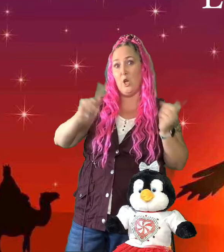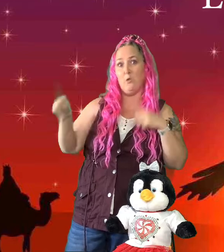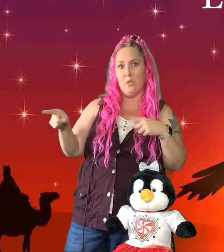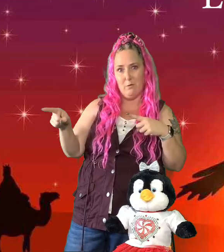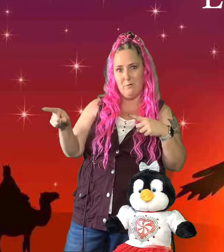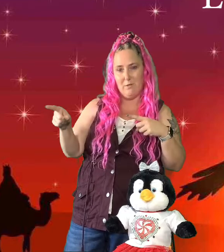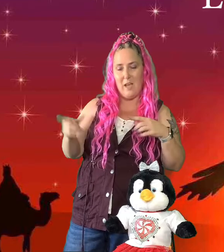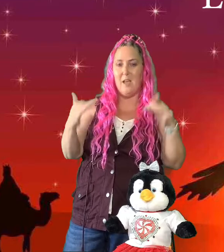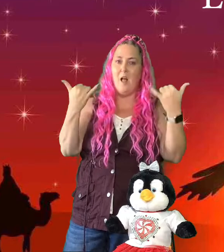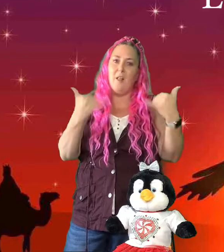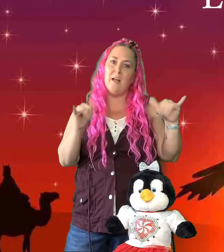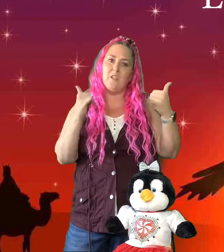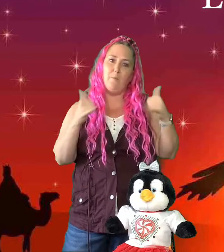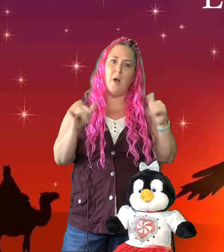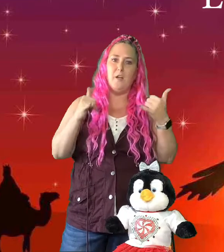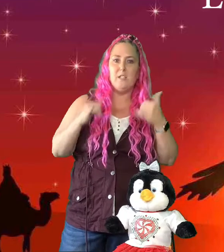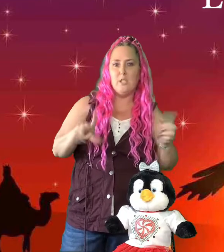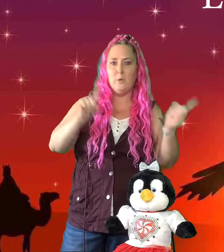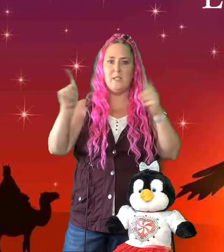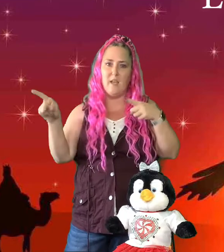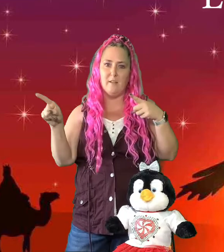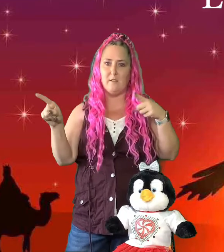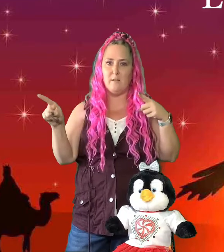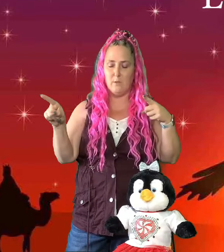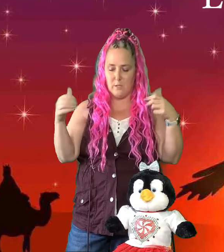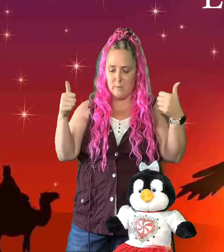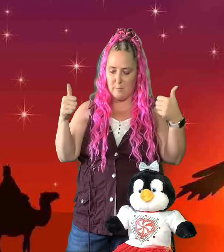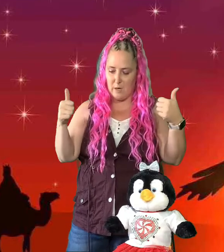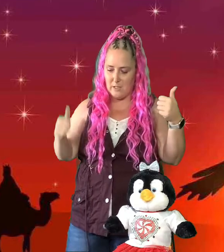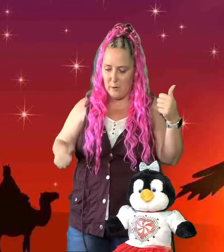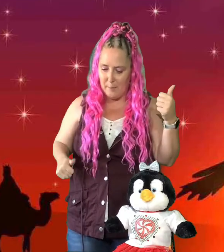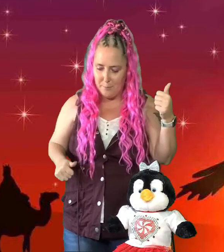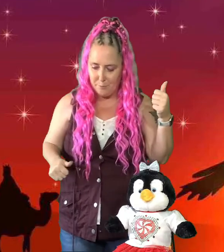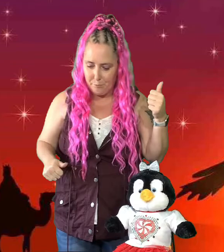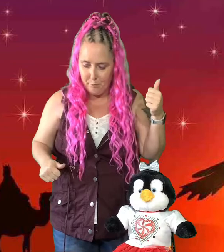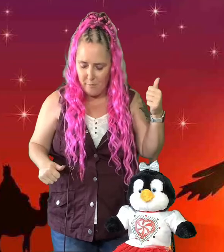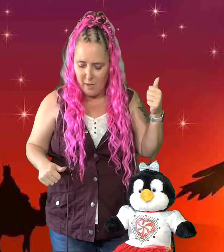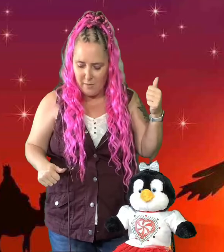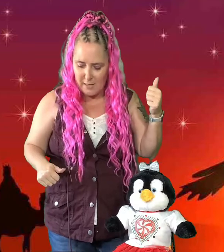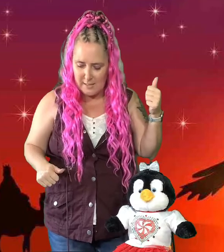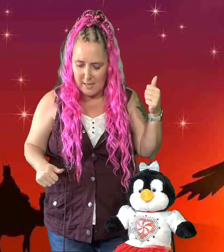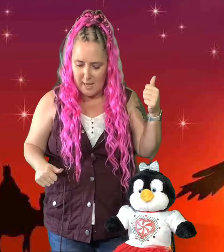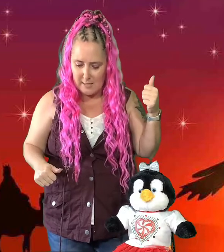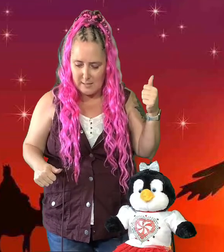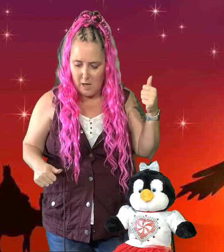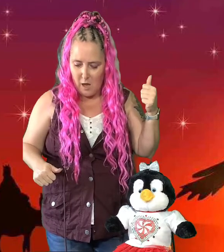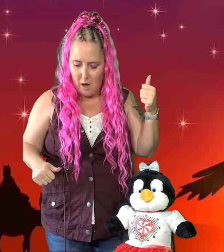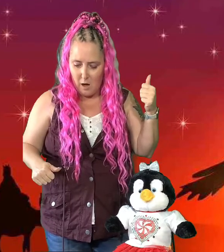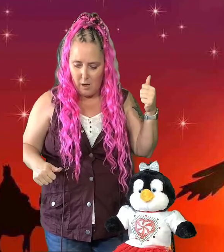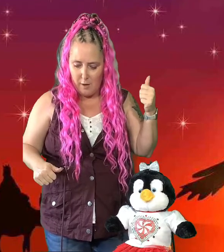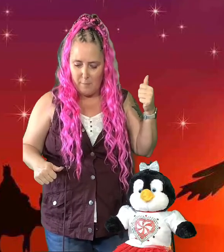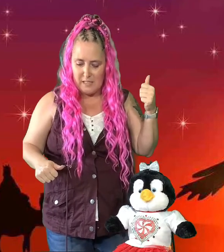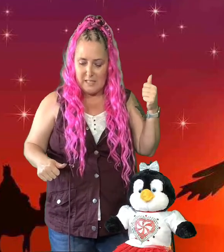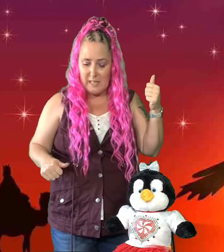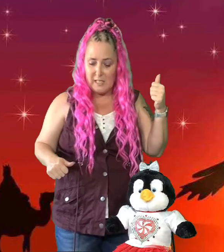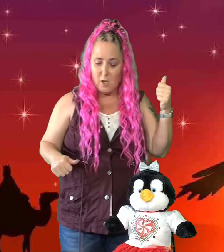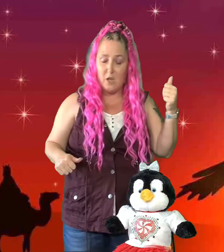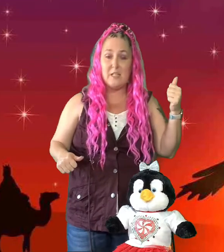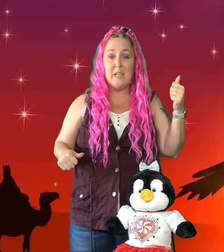to, okay? Lots of parties to attend, Christmas parties, right? And then it says singing songs and